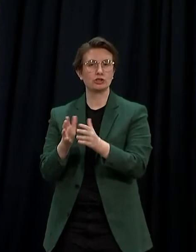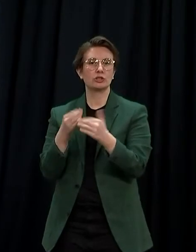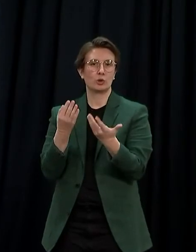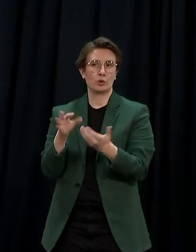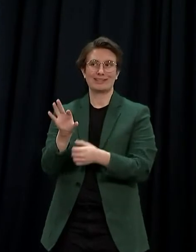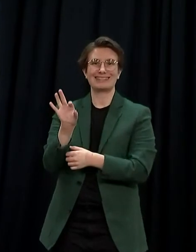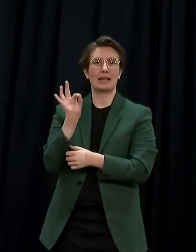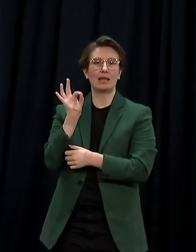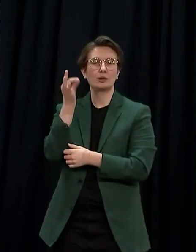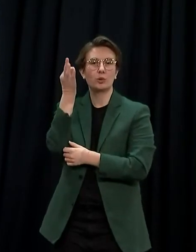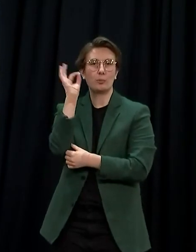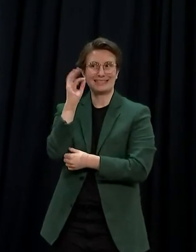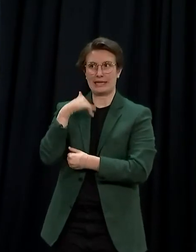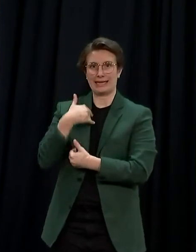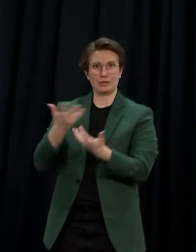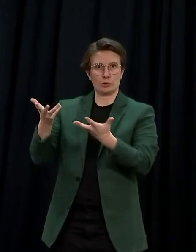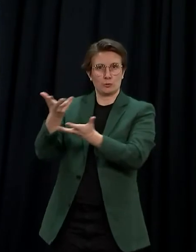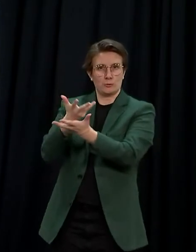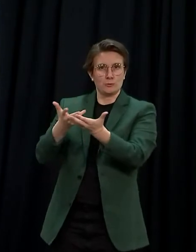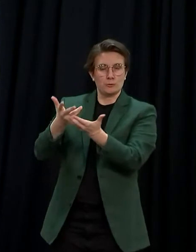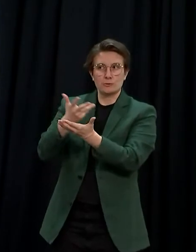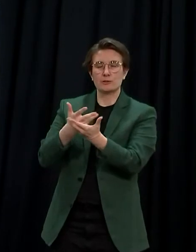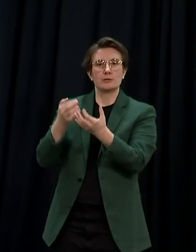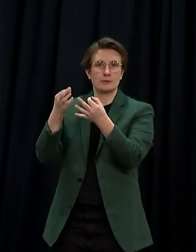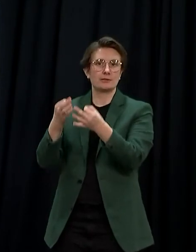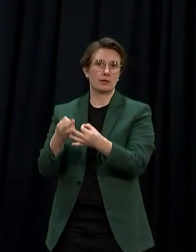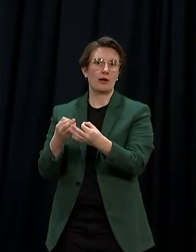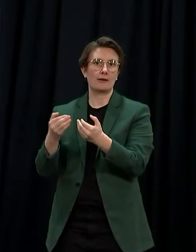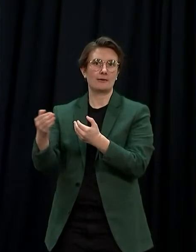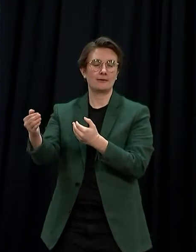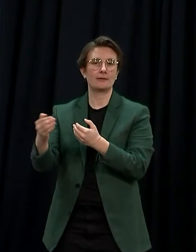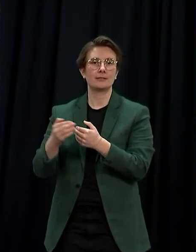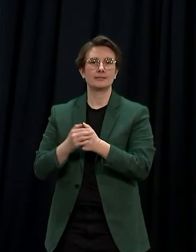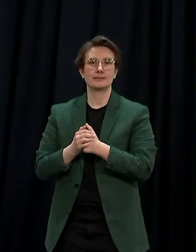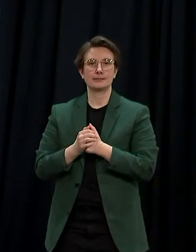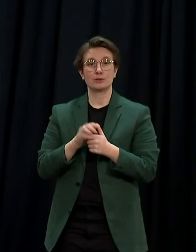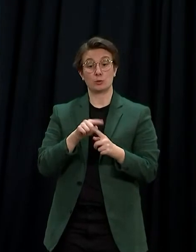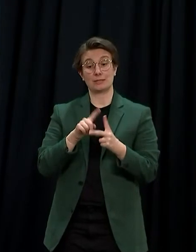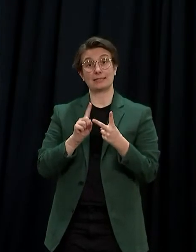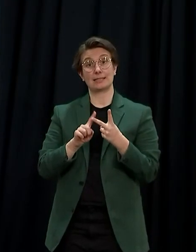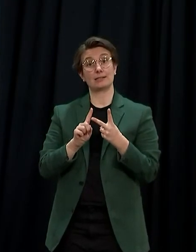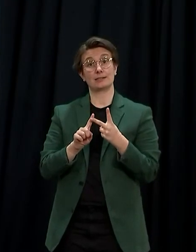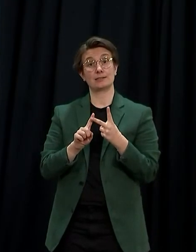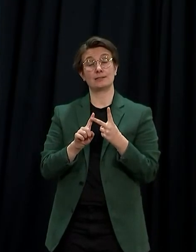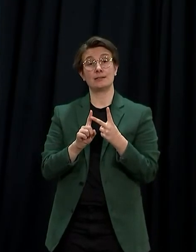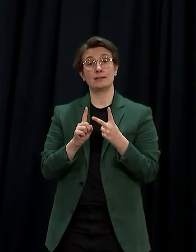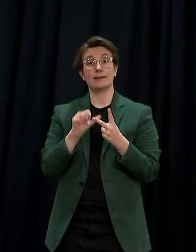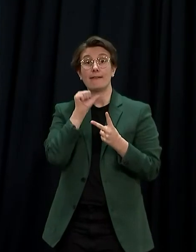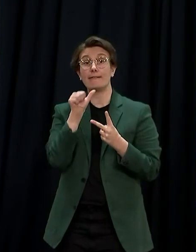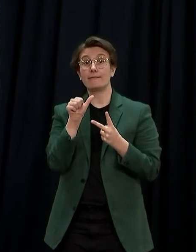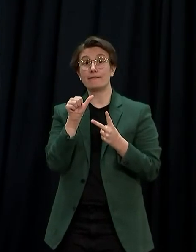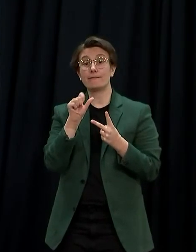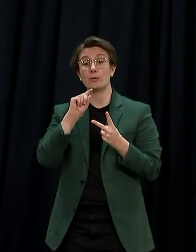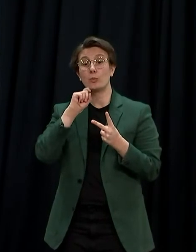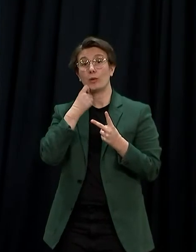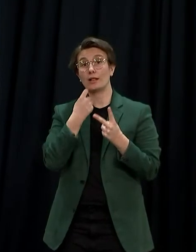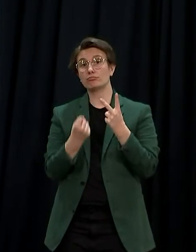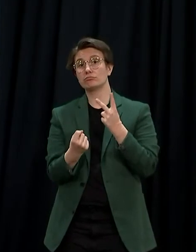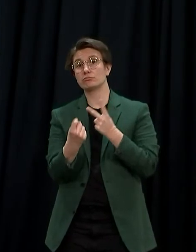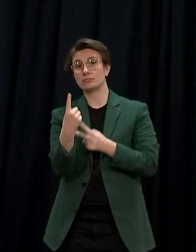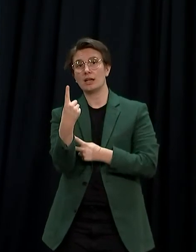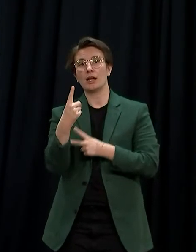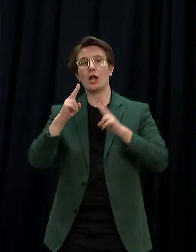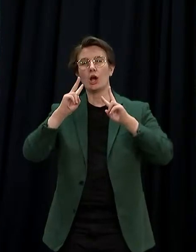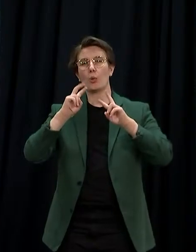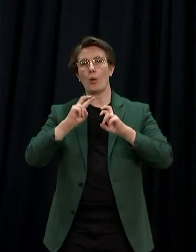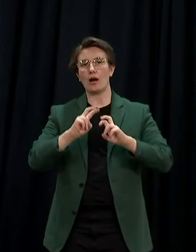anything to report yet. The second question that we are still yet to make a final decision on is the question of an inquiry. In part, that will need to wait